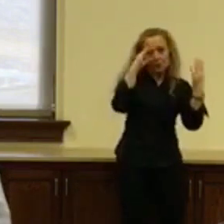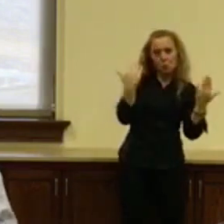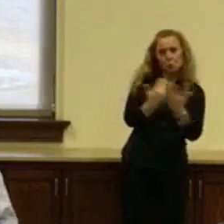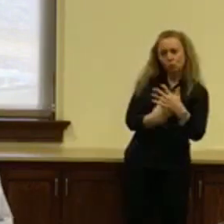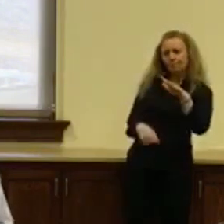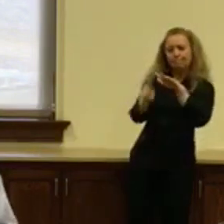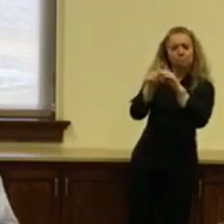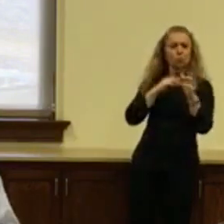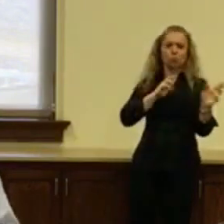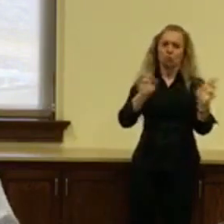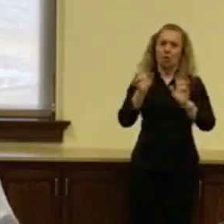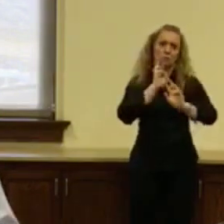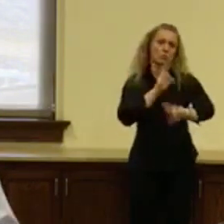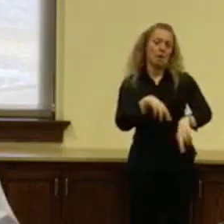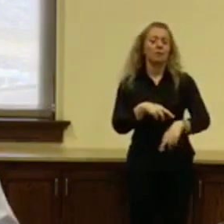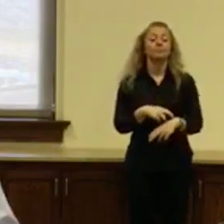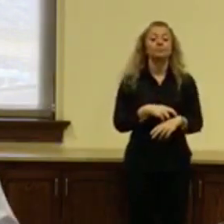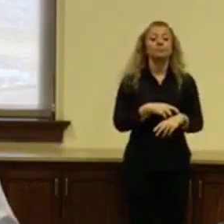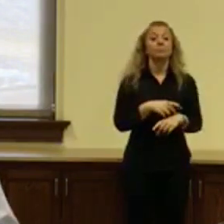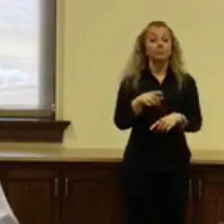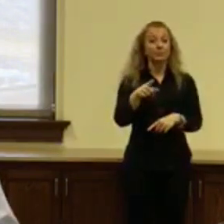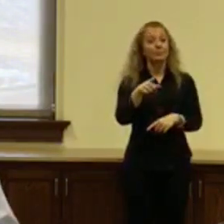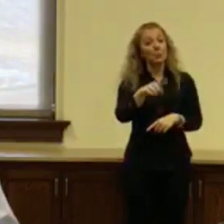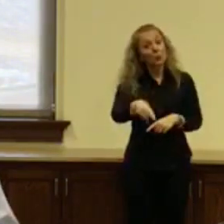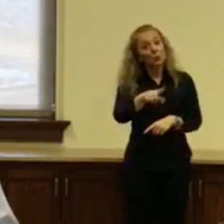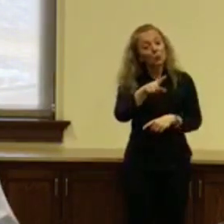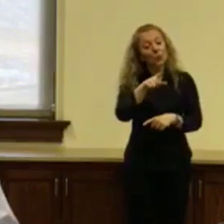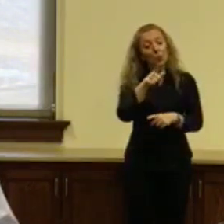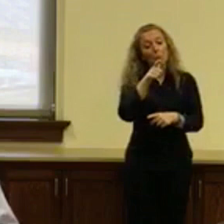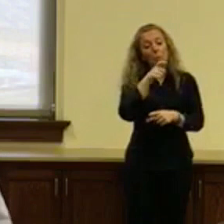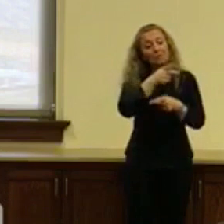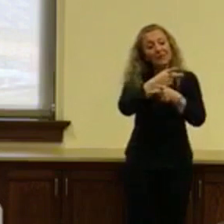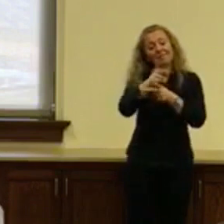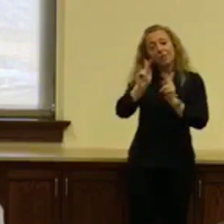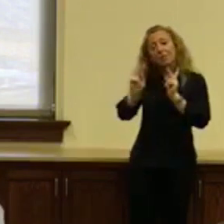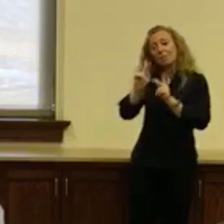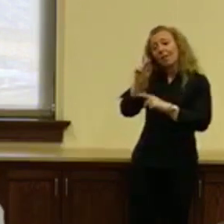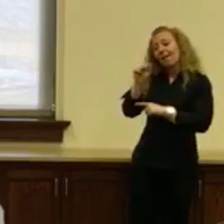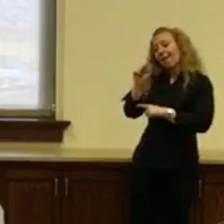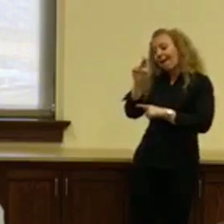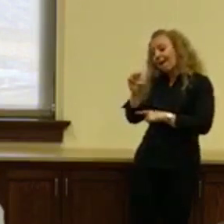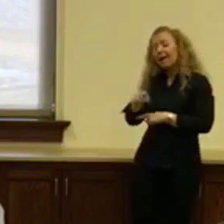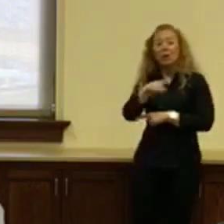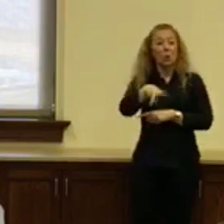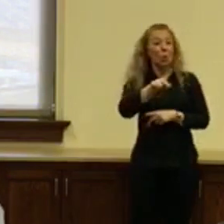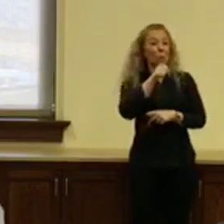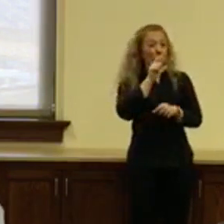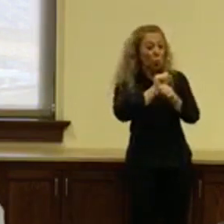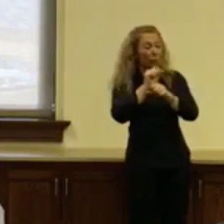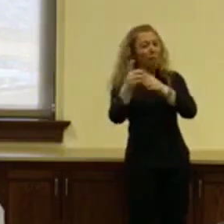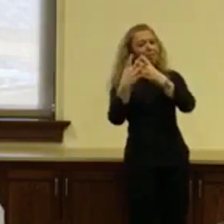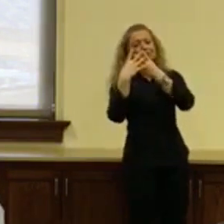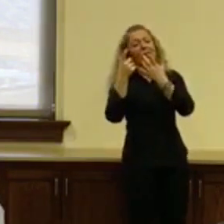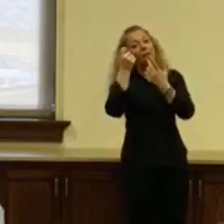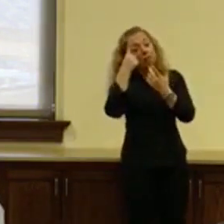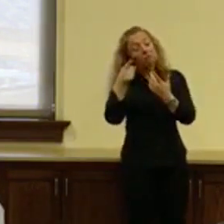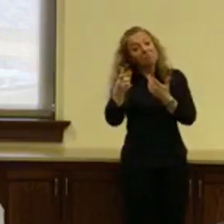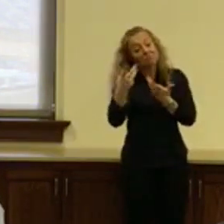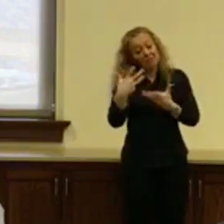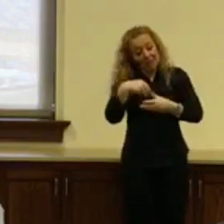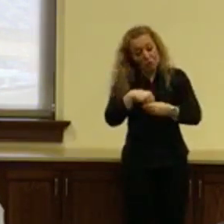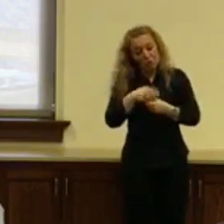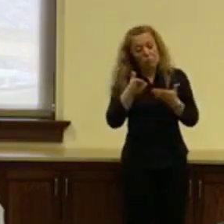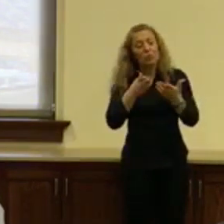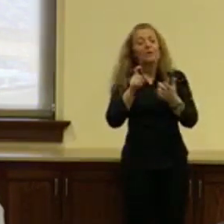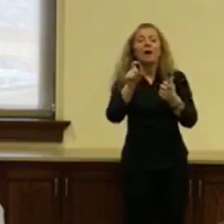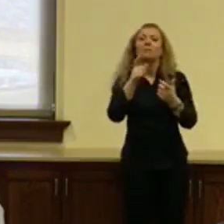employees that care that you are providing to our residents at Kane and the inmates at the jail, it's integral to our response and the service that we provide. I want